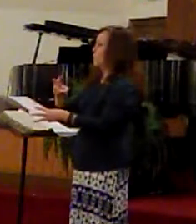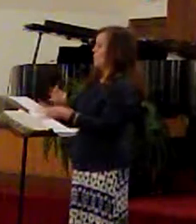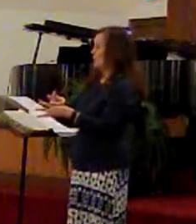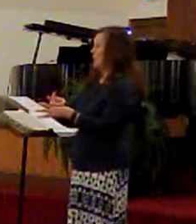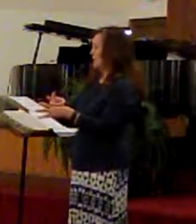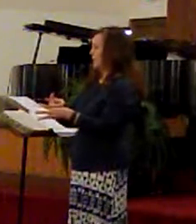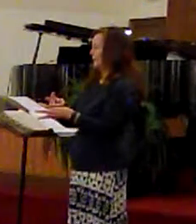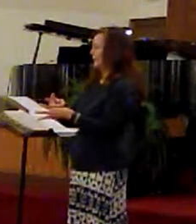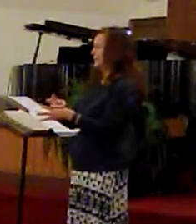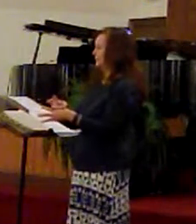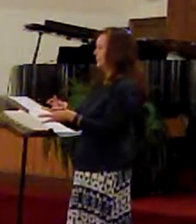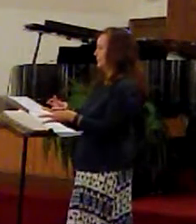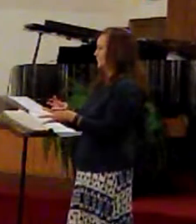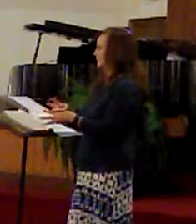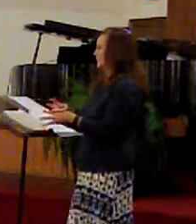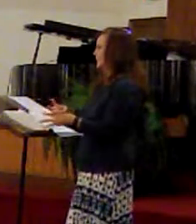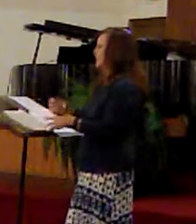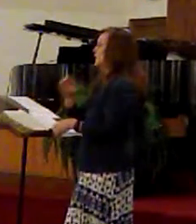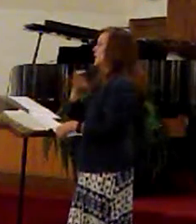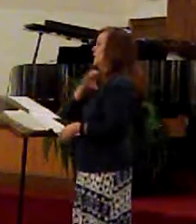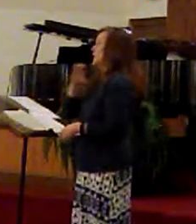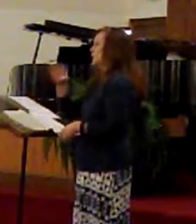just a term,